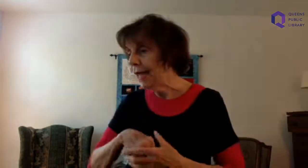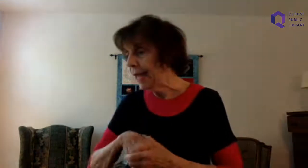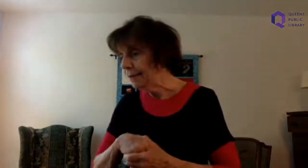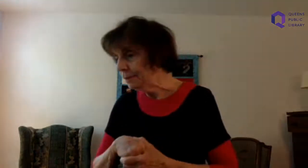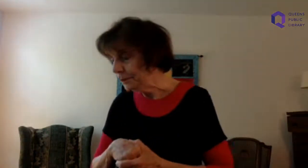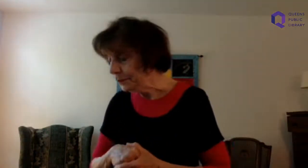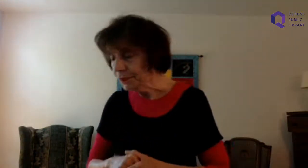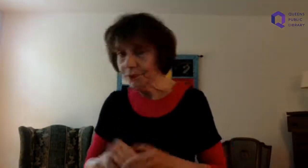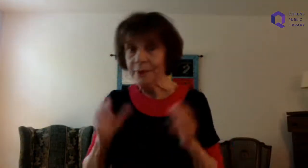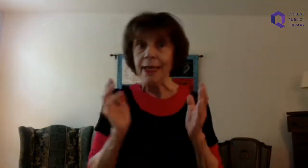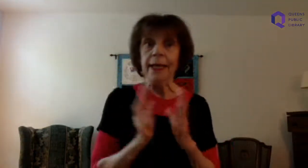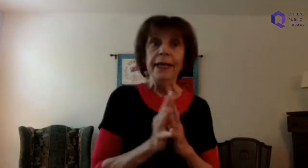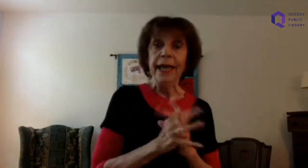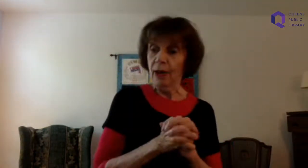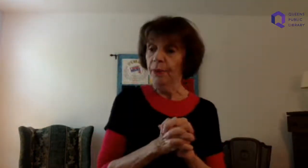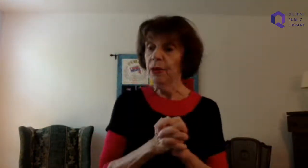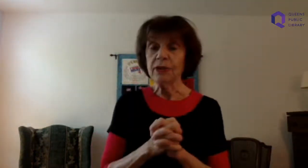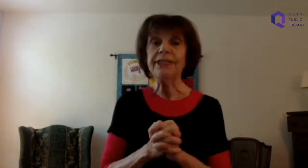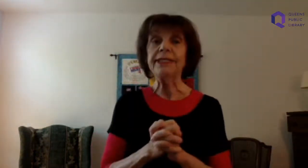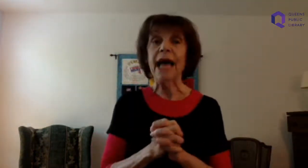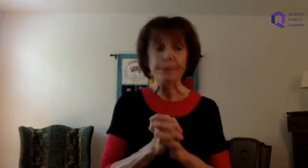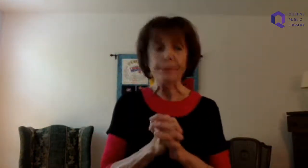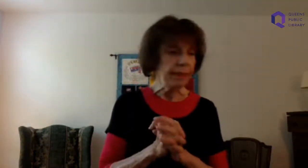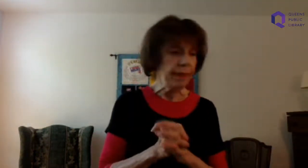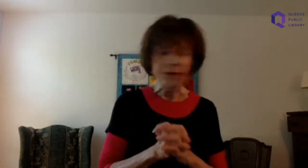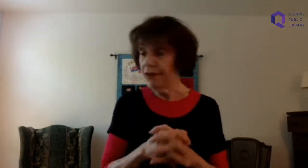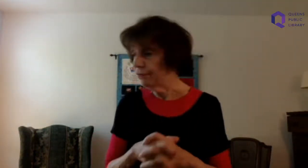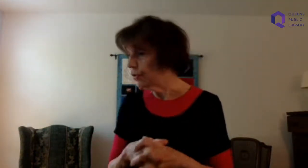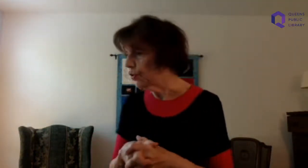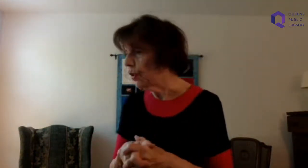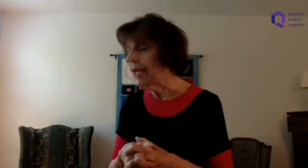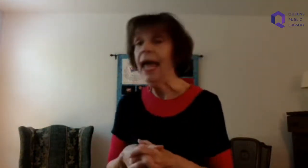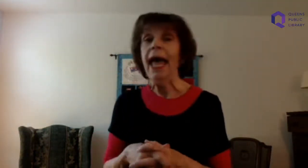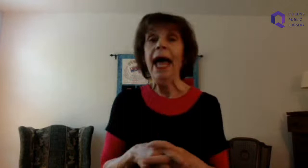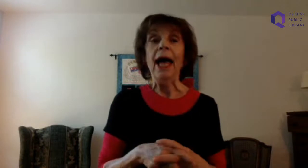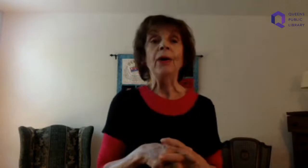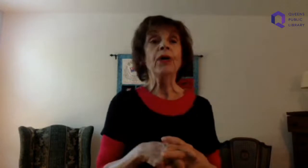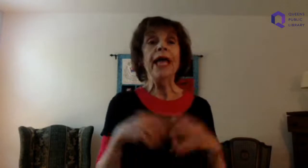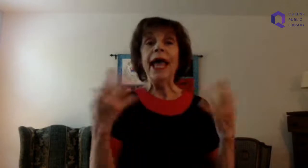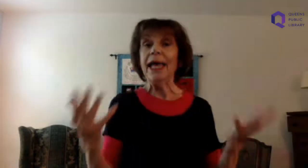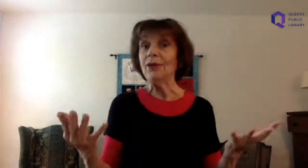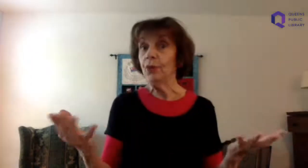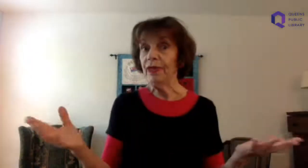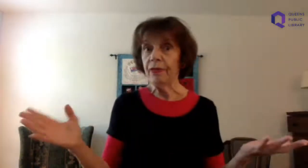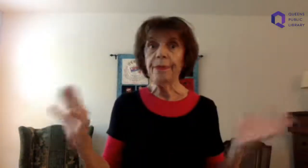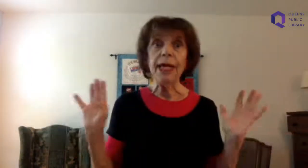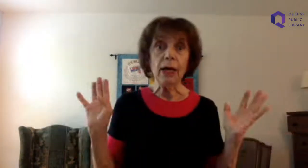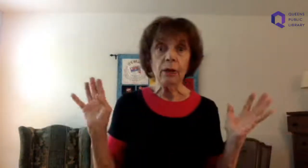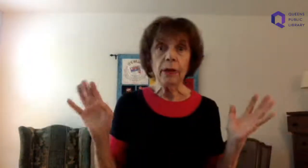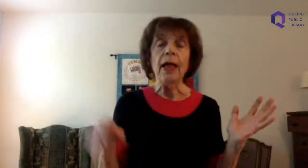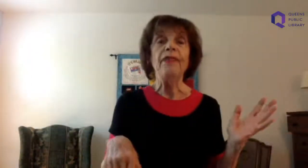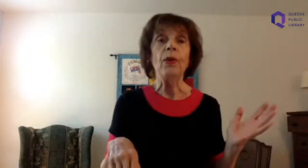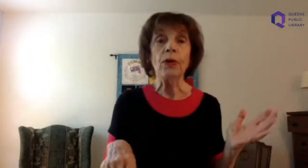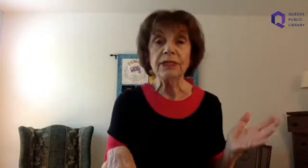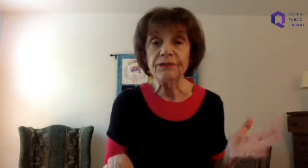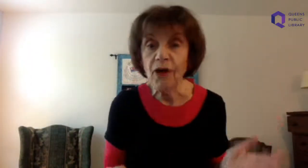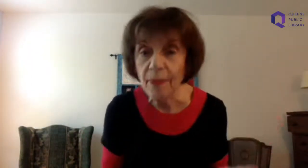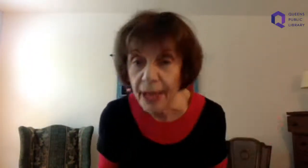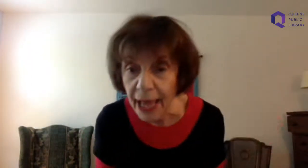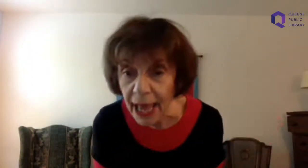Okay. Now, because this happened to be my favorite song, and we're going to end with the bingo. There was a farmer,